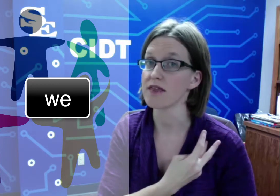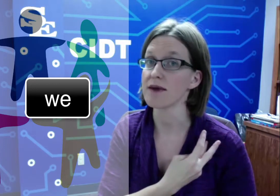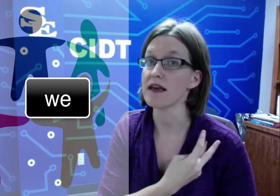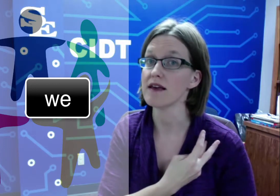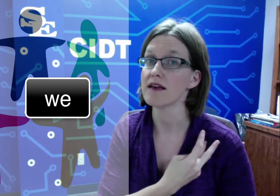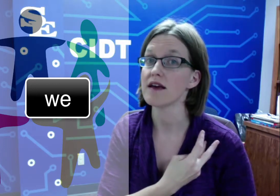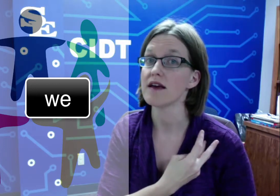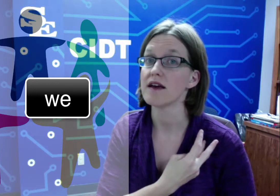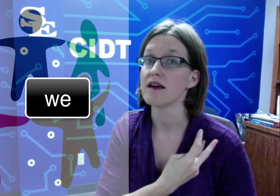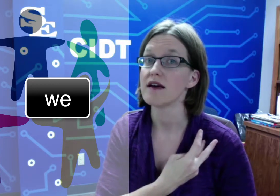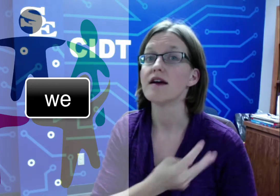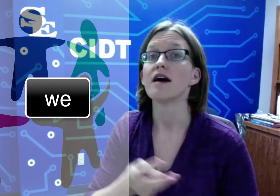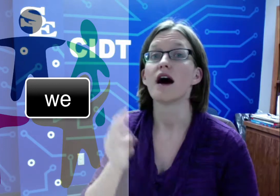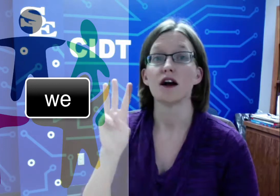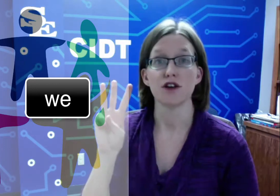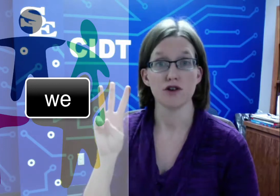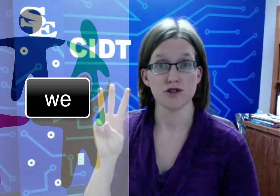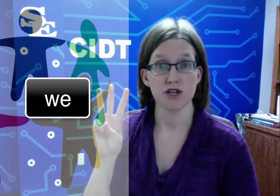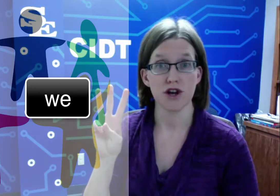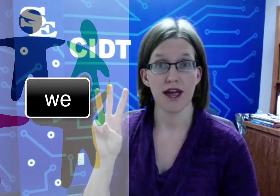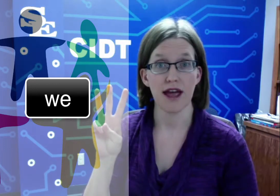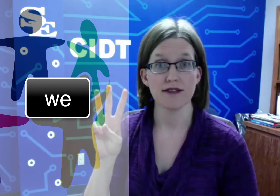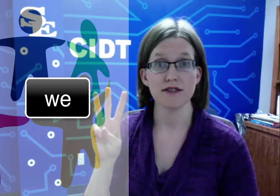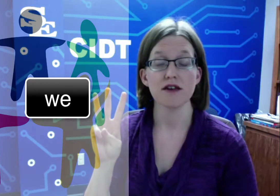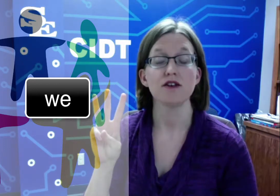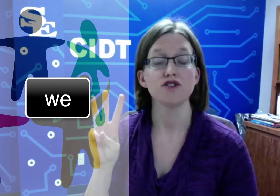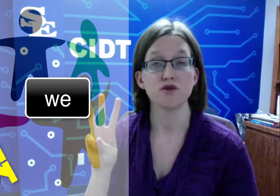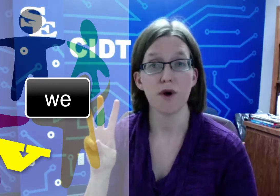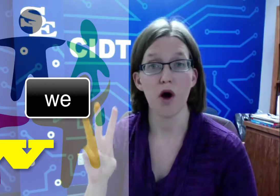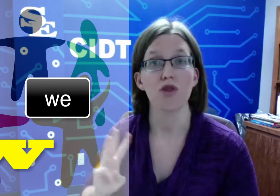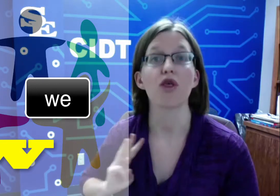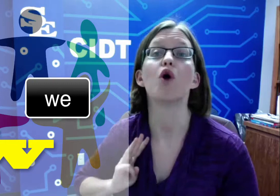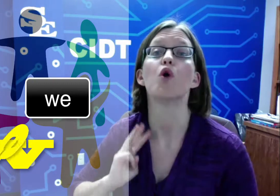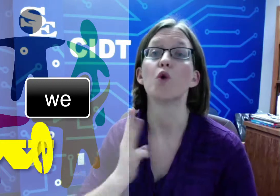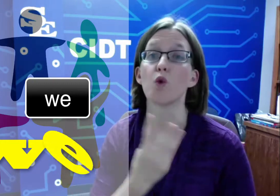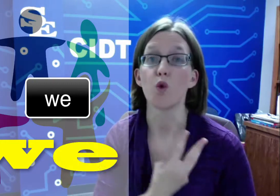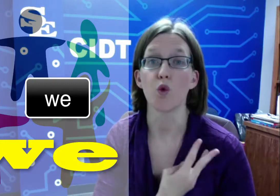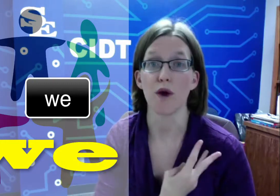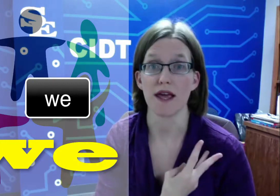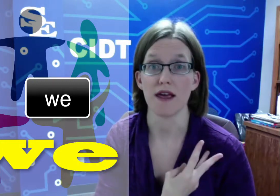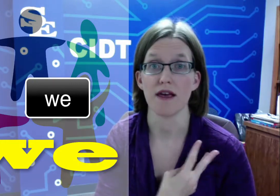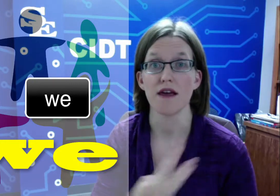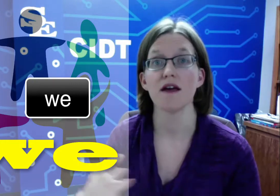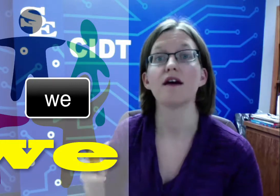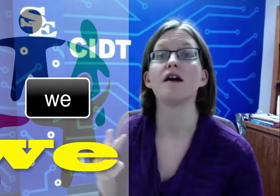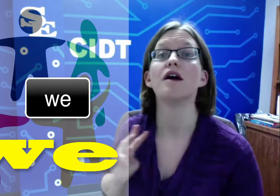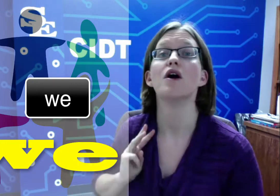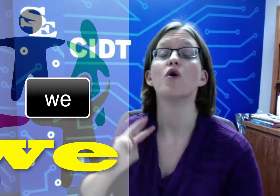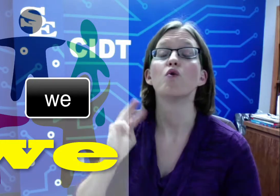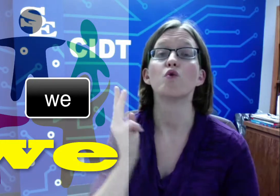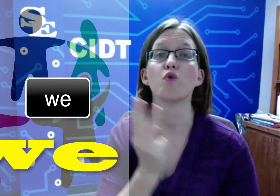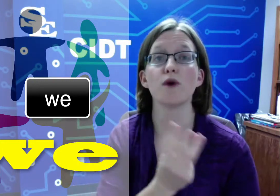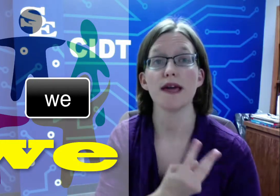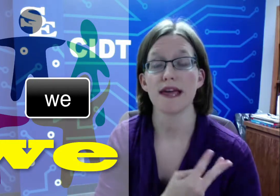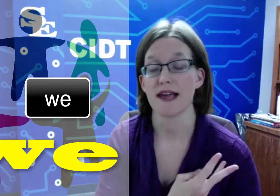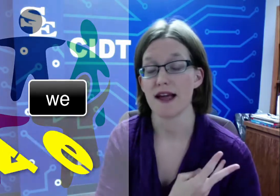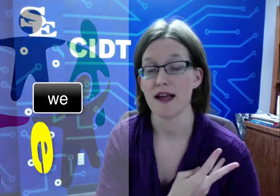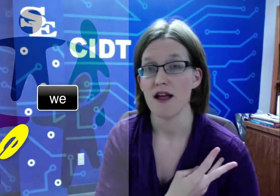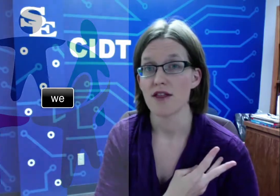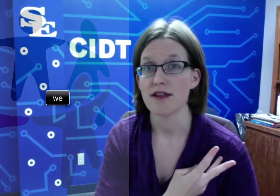with me? Are you using your hands? Do both. We. We. The